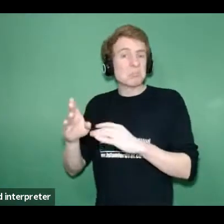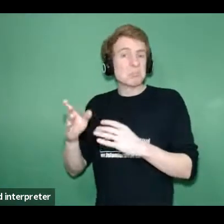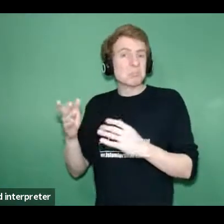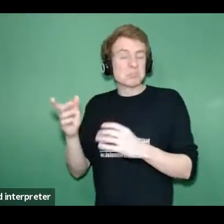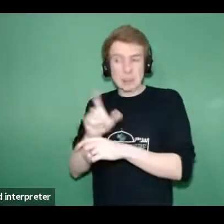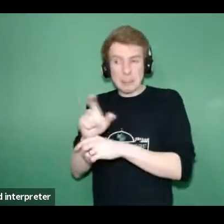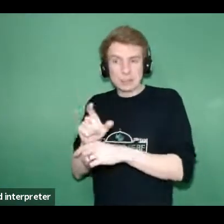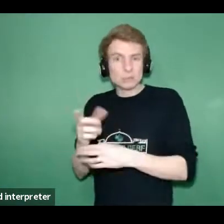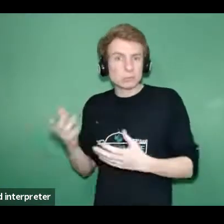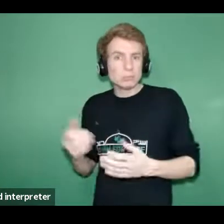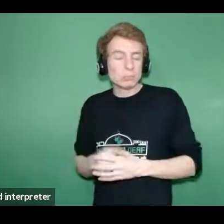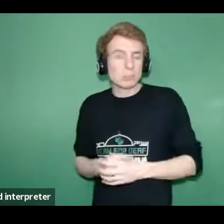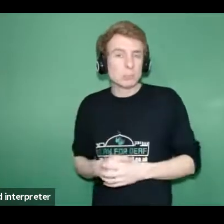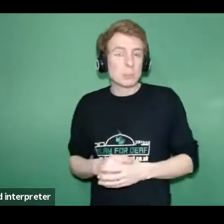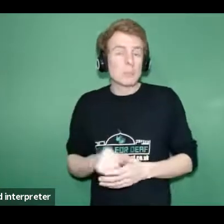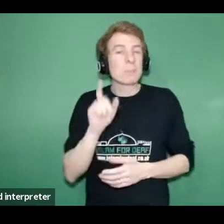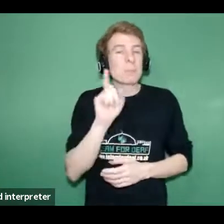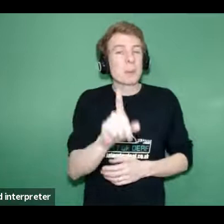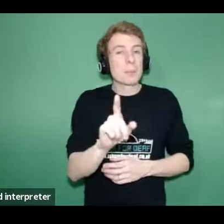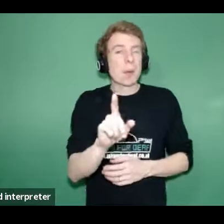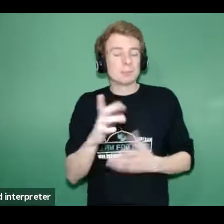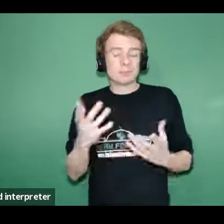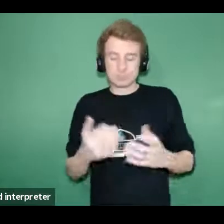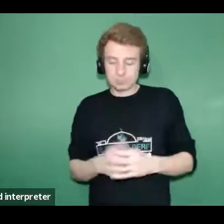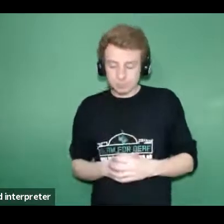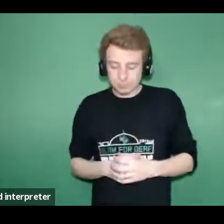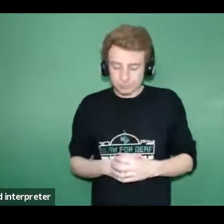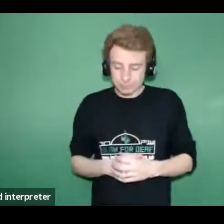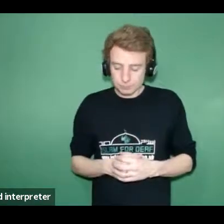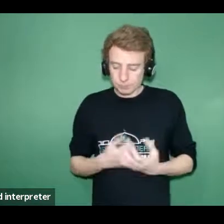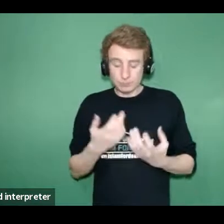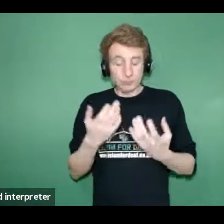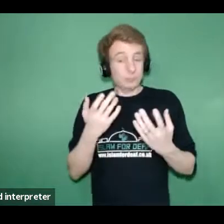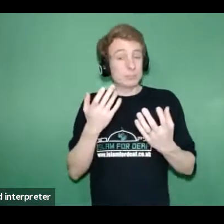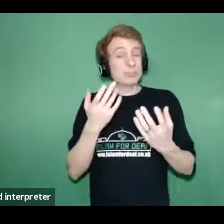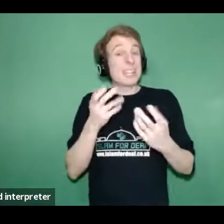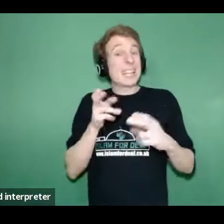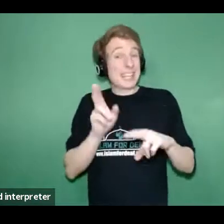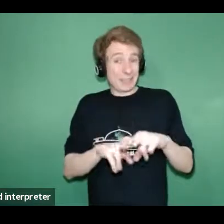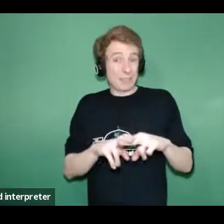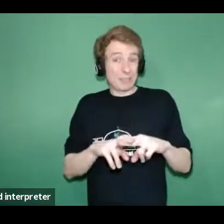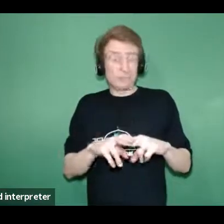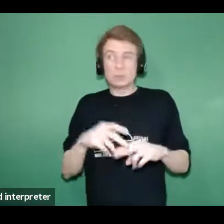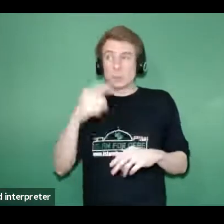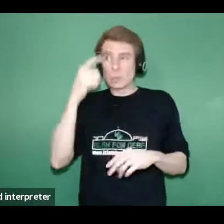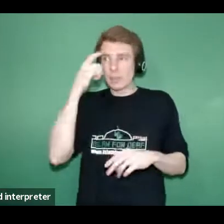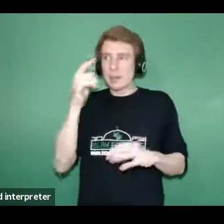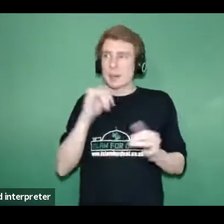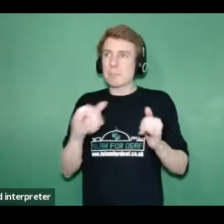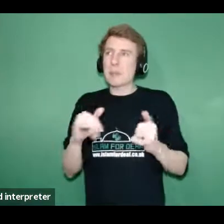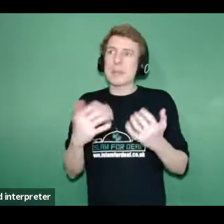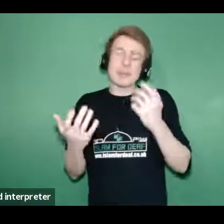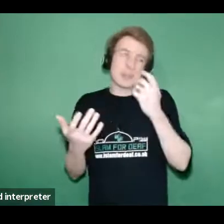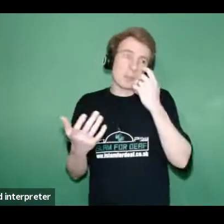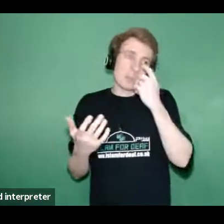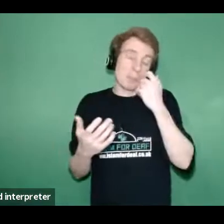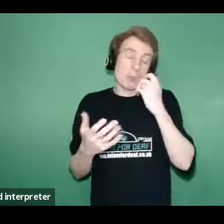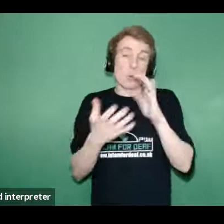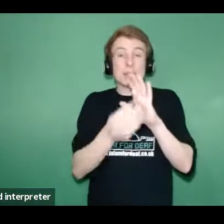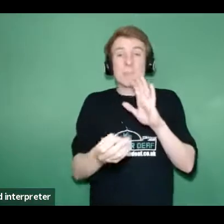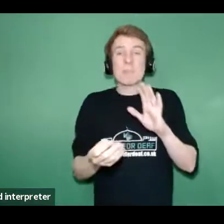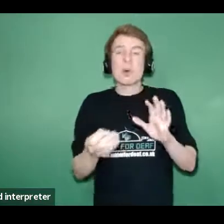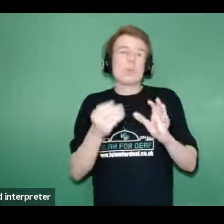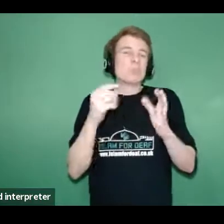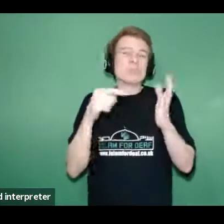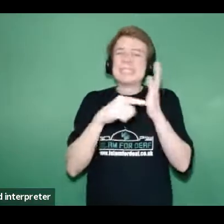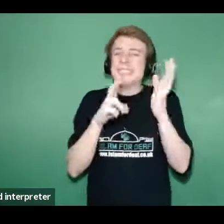However, if we were to say that the prayer behind the individual leading the prayer on the television, for example, is correct, then we would